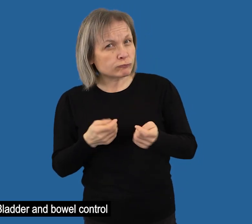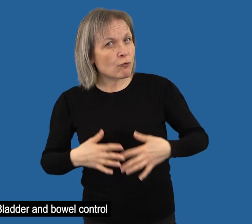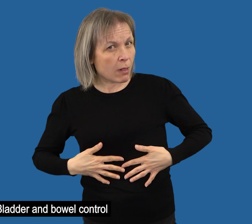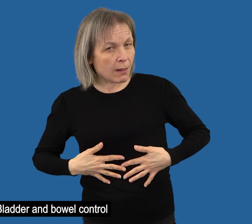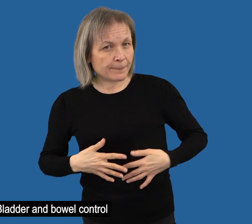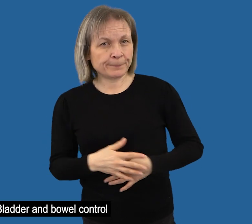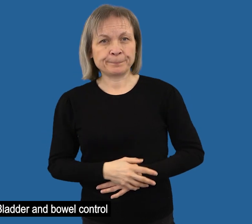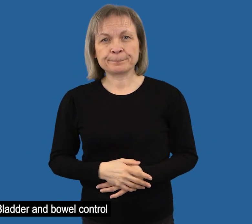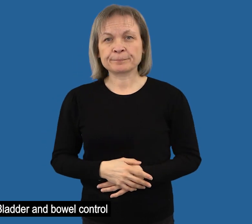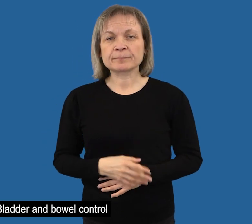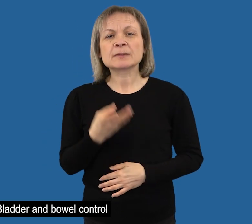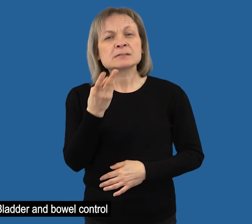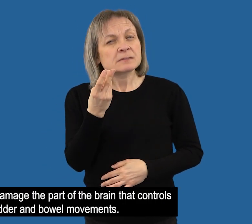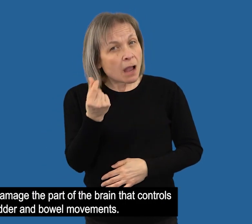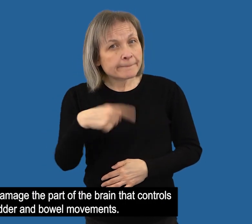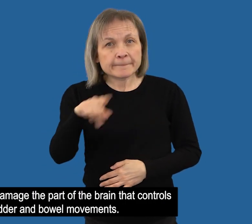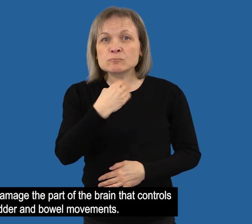Bladder and bowel control.